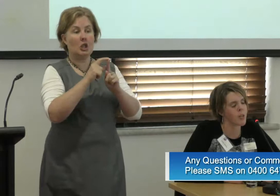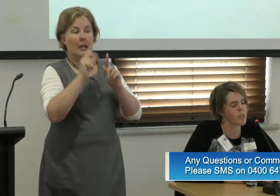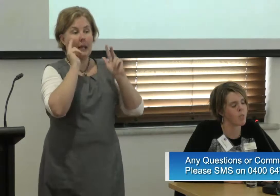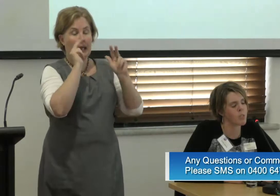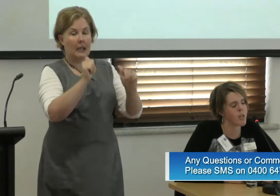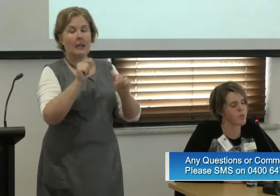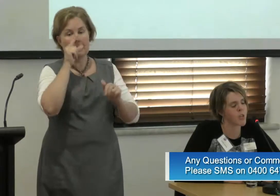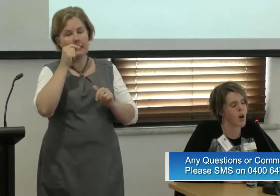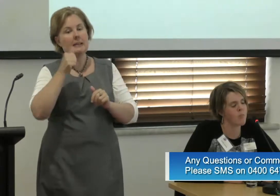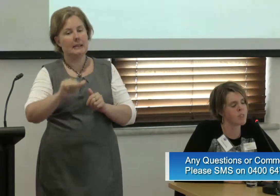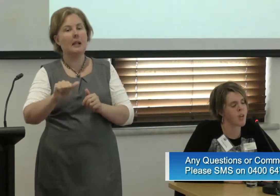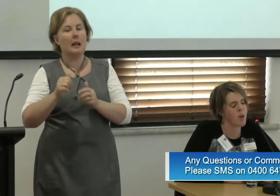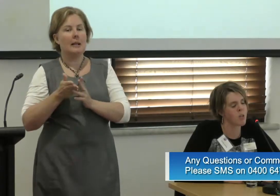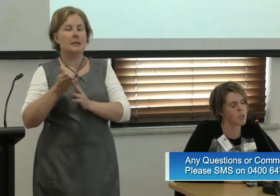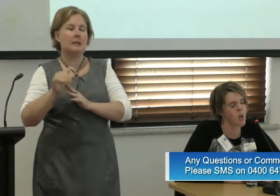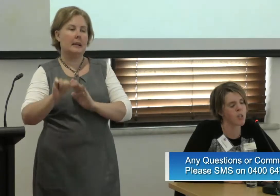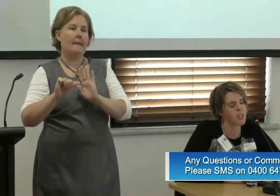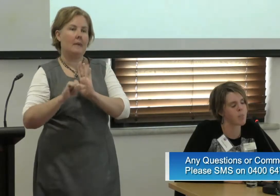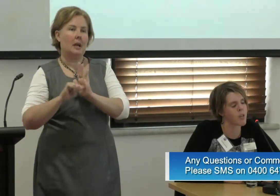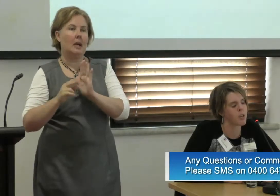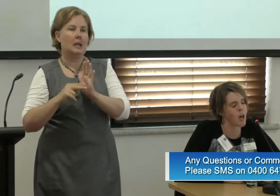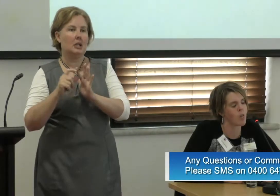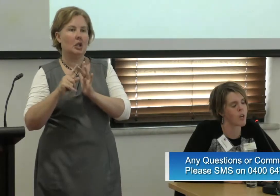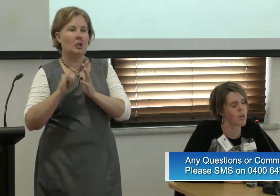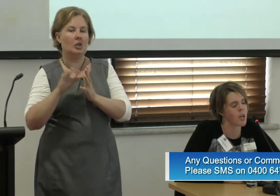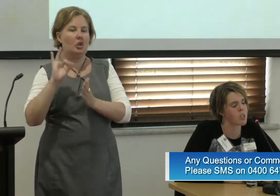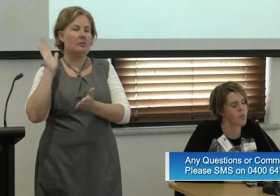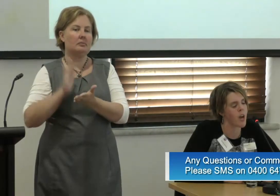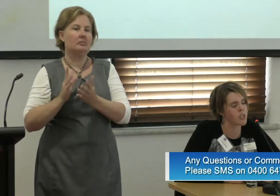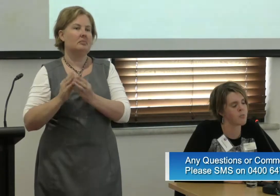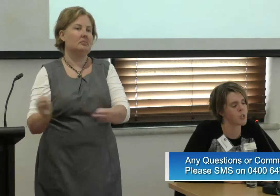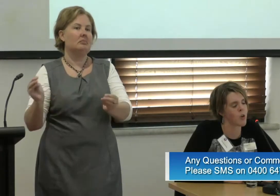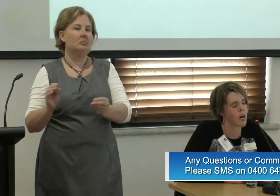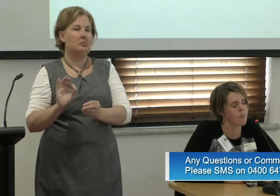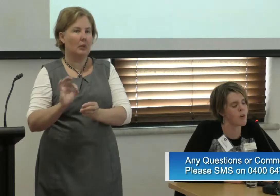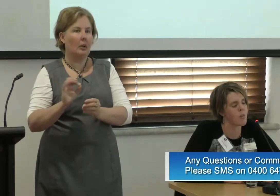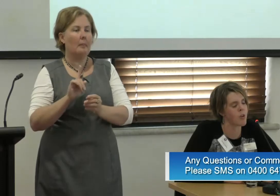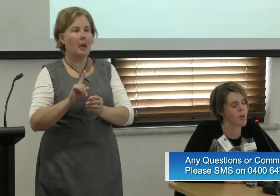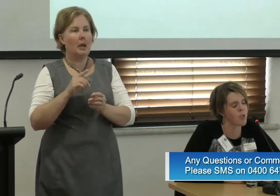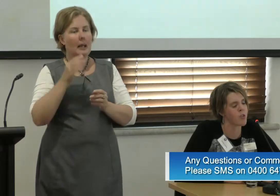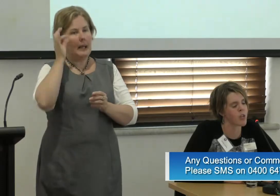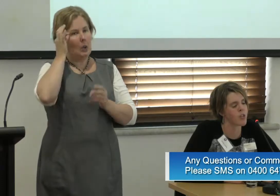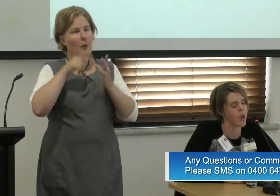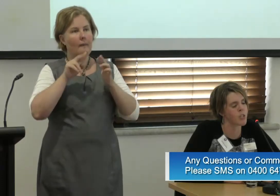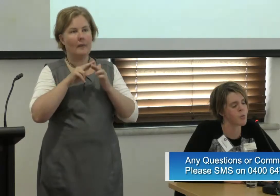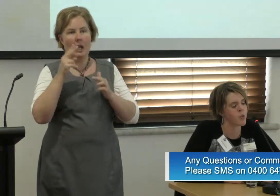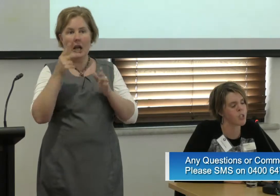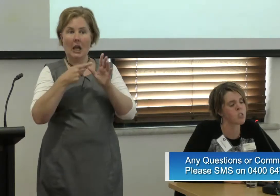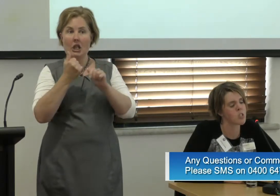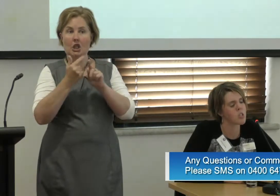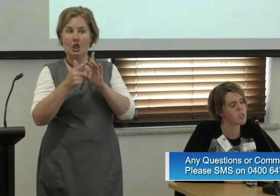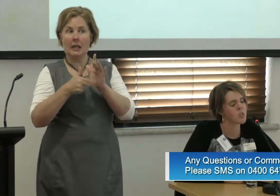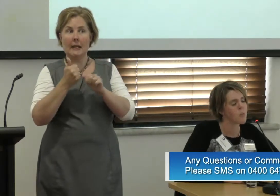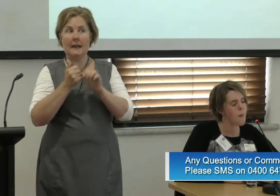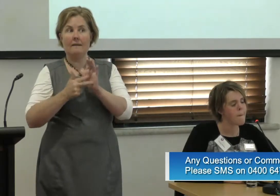continuing this conversation with you after today, because it's certainly something that we at Council on the Ageing Victoria are very, very interested in trying to address.